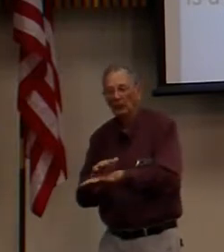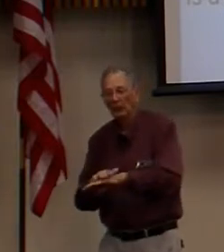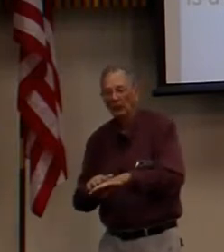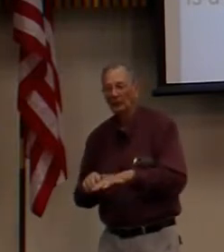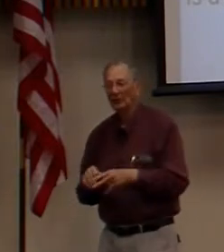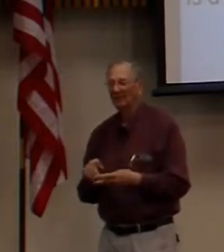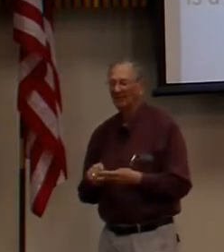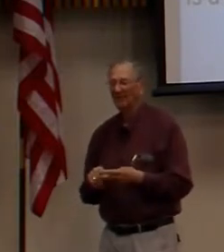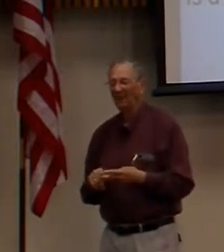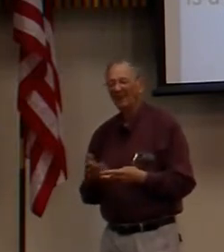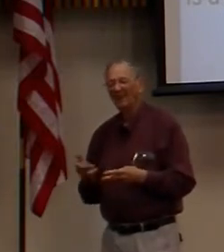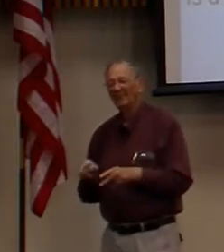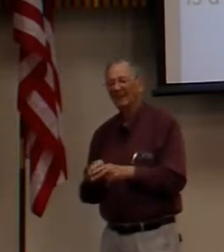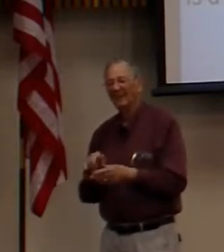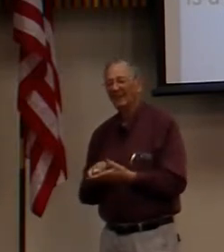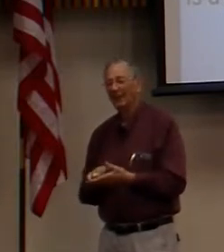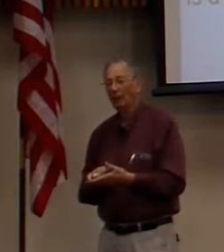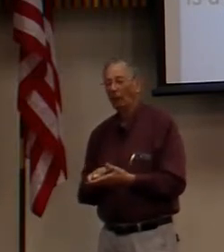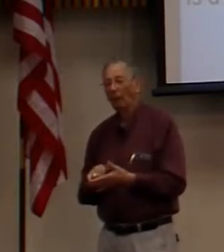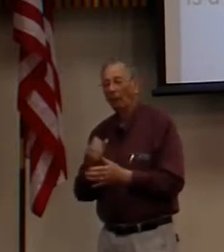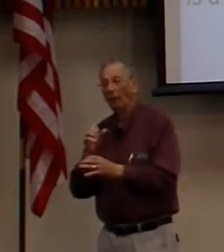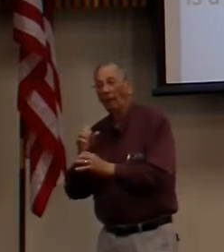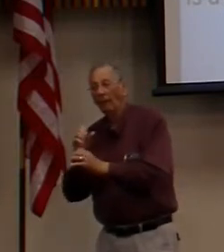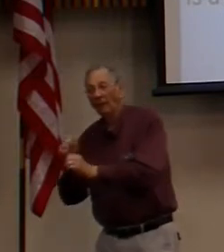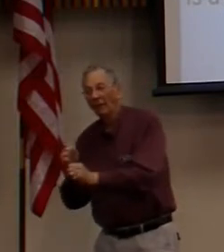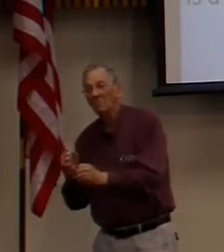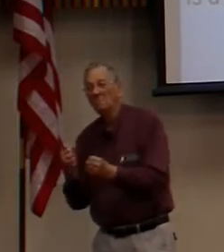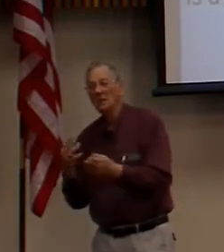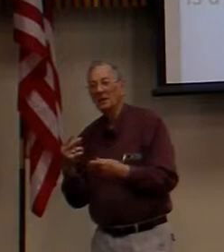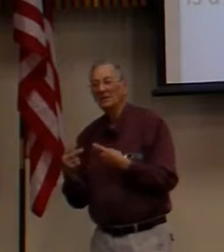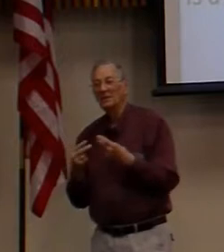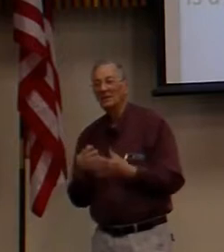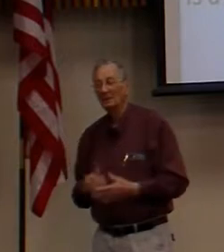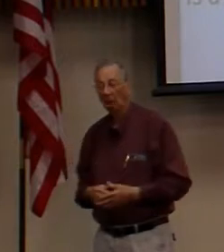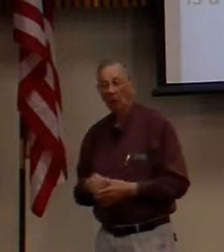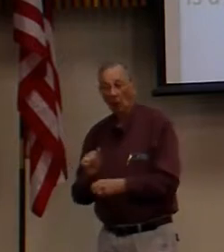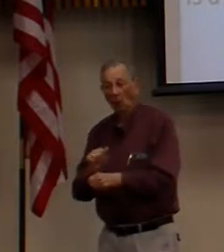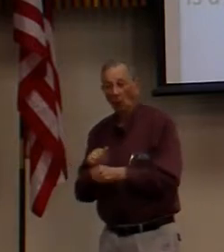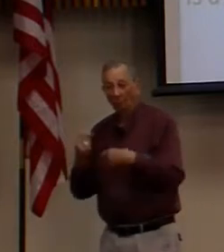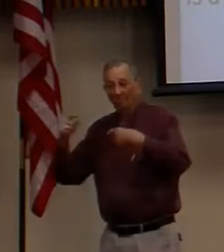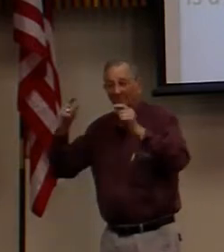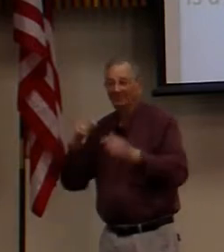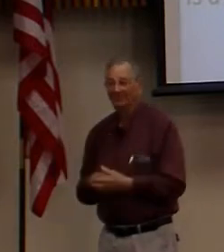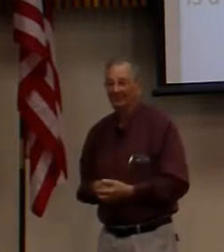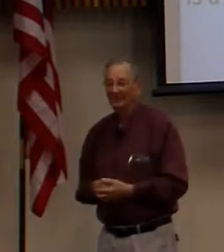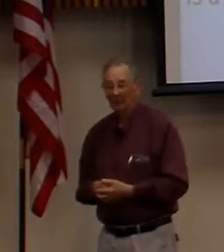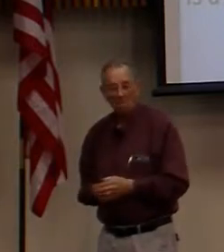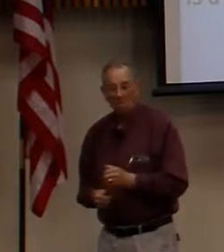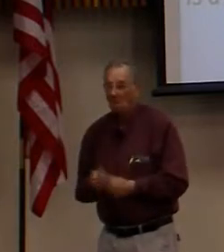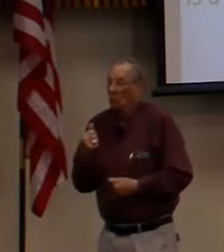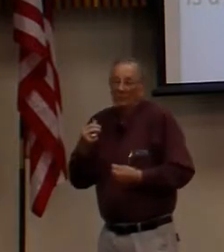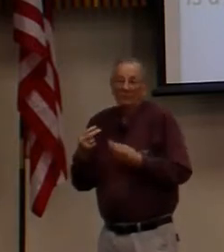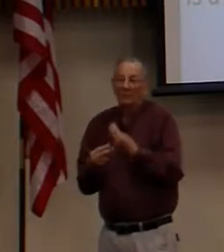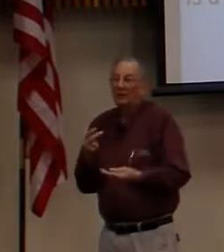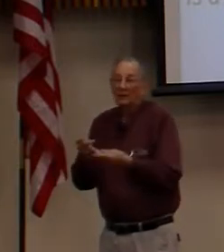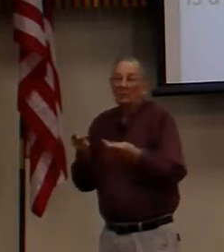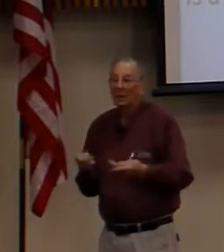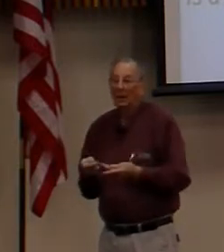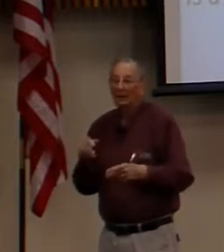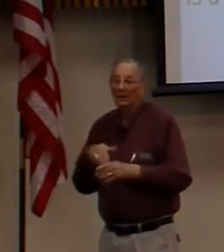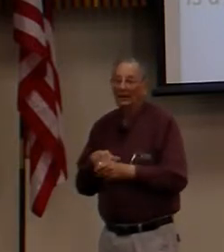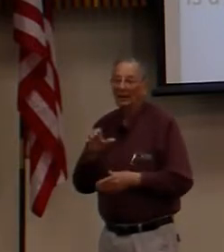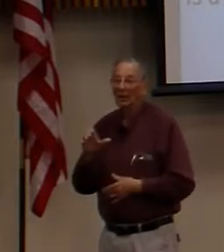these things and that are supposed to attract a bunch of visitors, and I guess it works because it is the most visited place in the